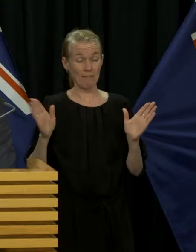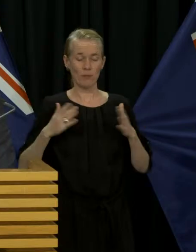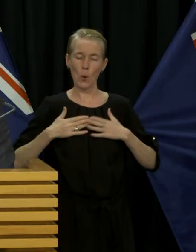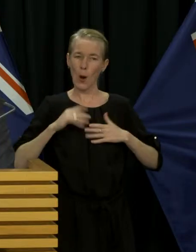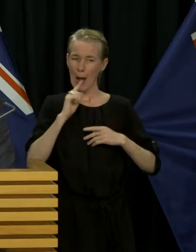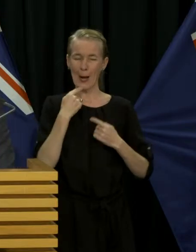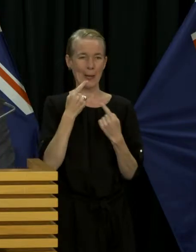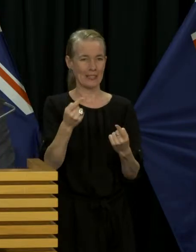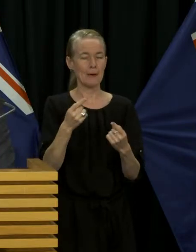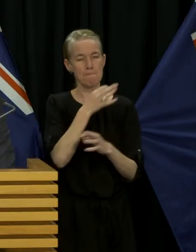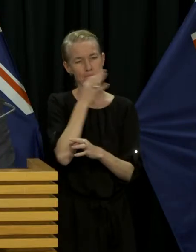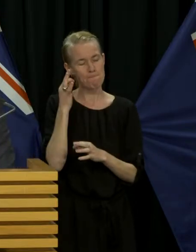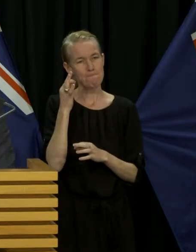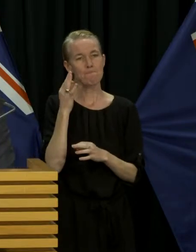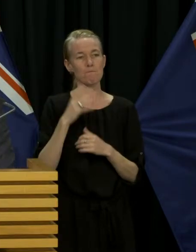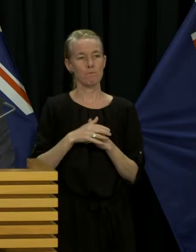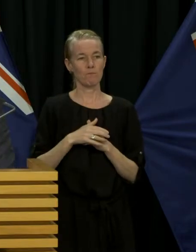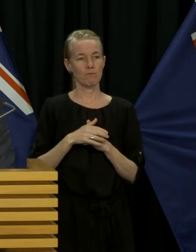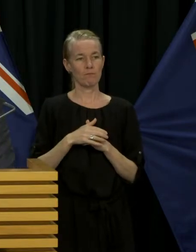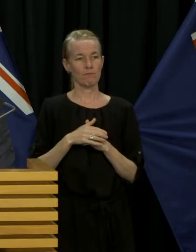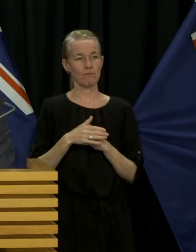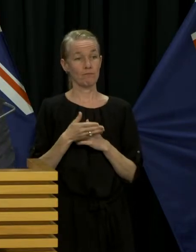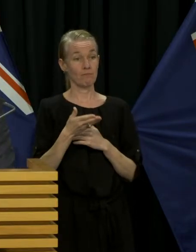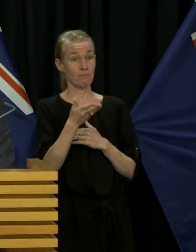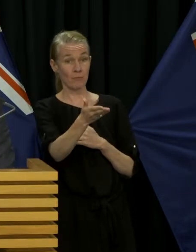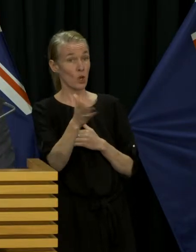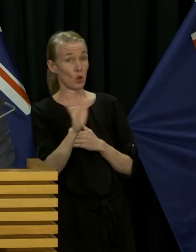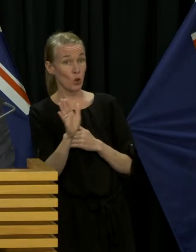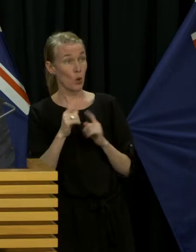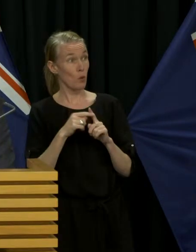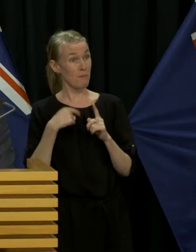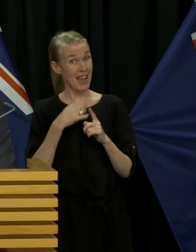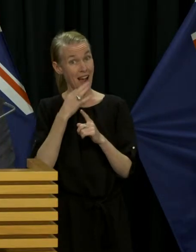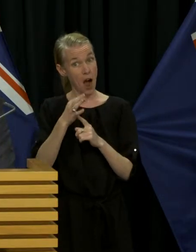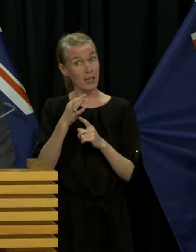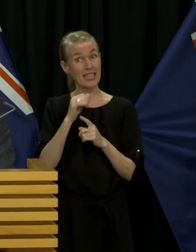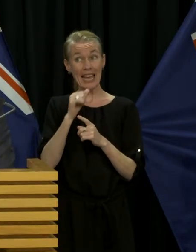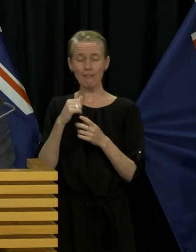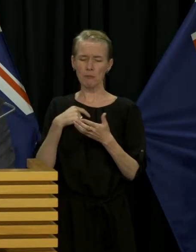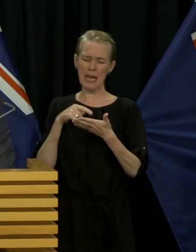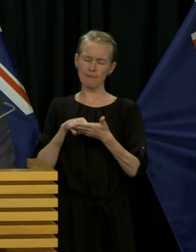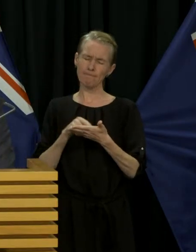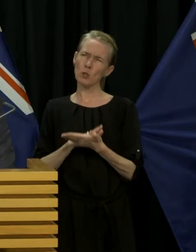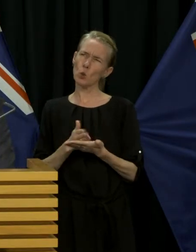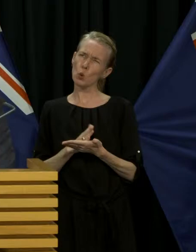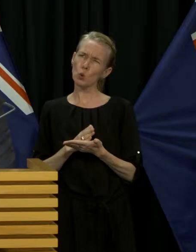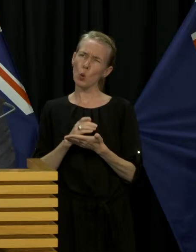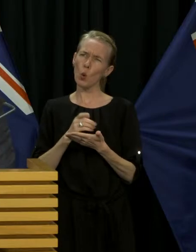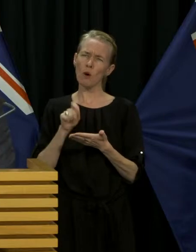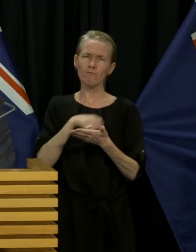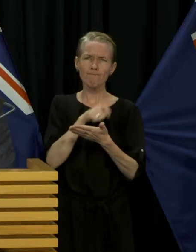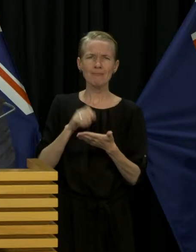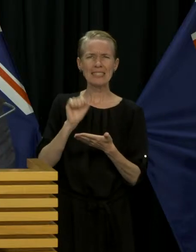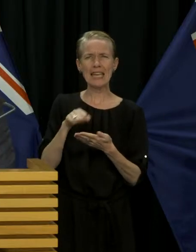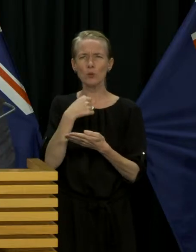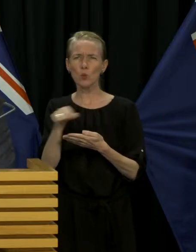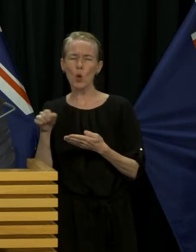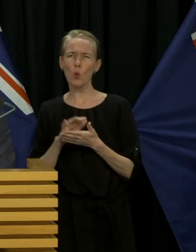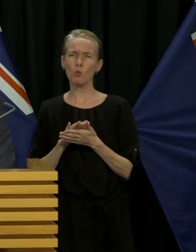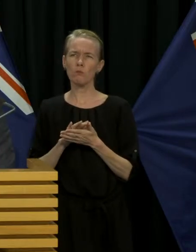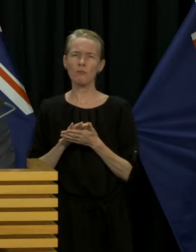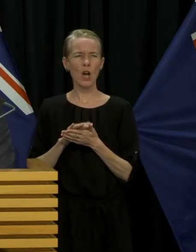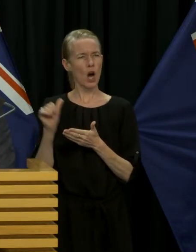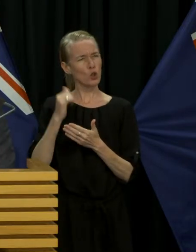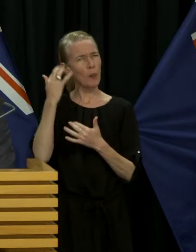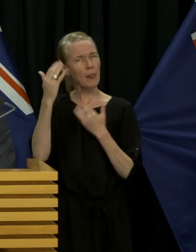you'd be aware of that. I'm not asking you to give a view, I'm asking you to talk about the factors. So there is very good information that has been provided on the Ministry